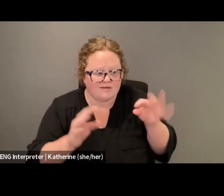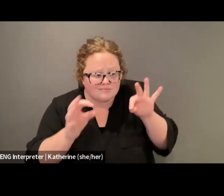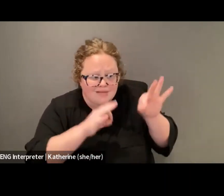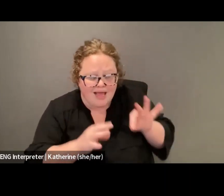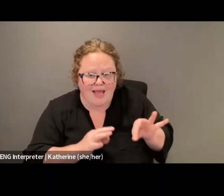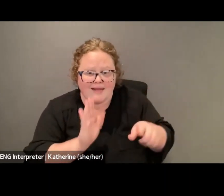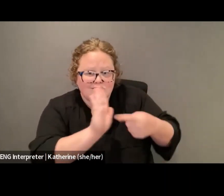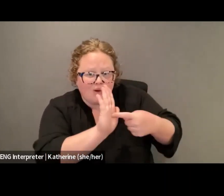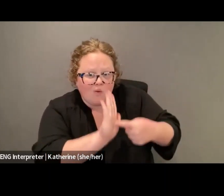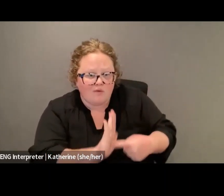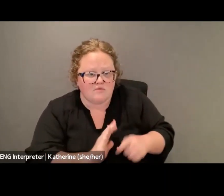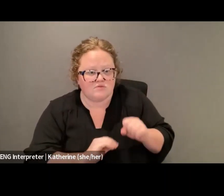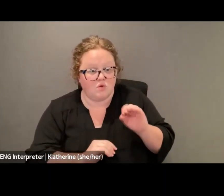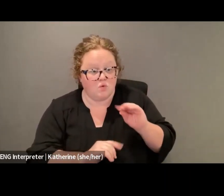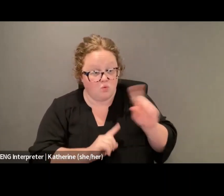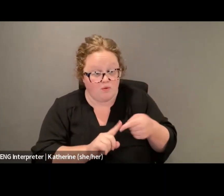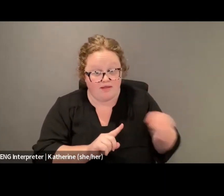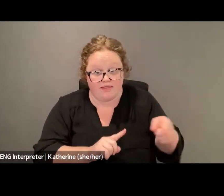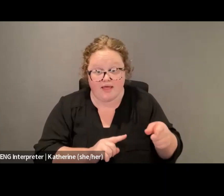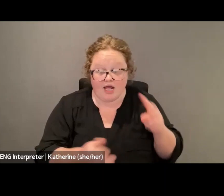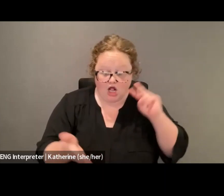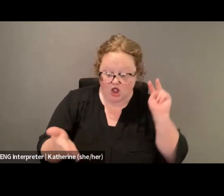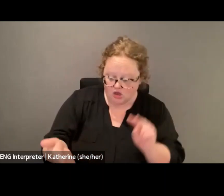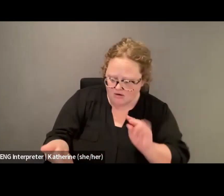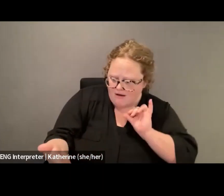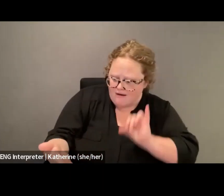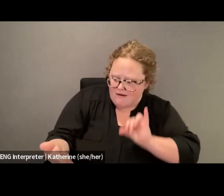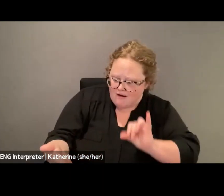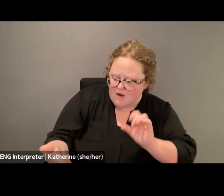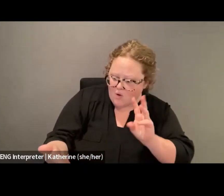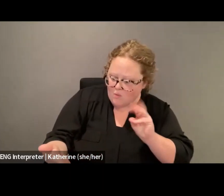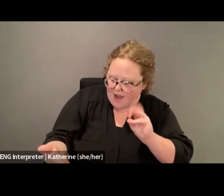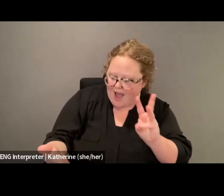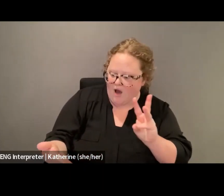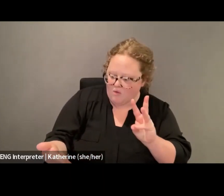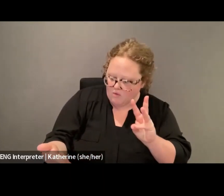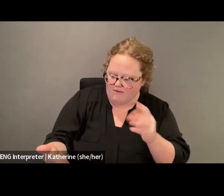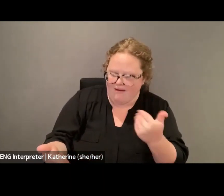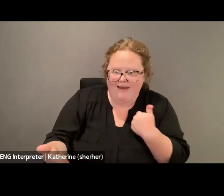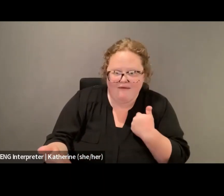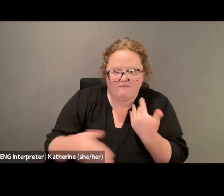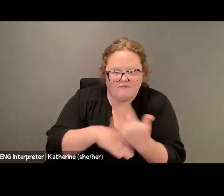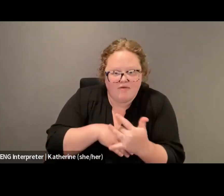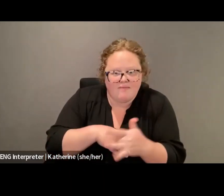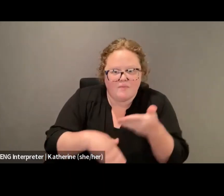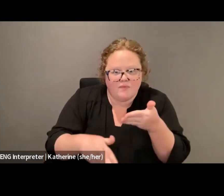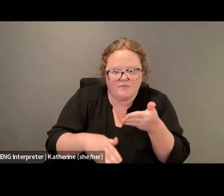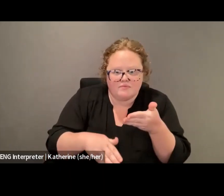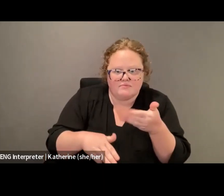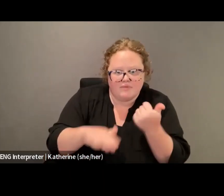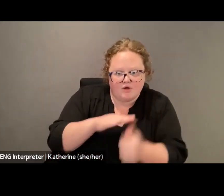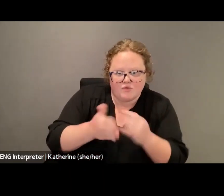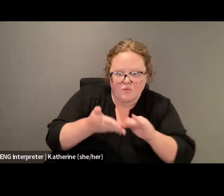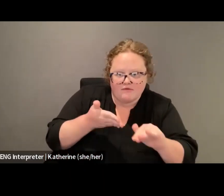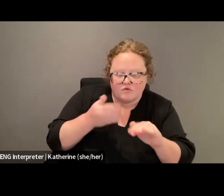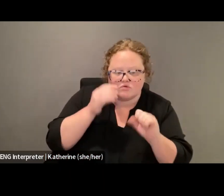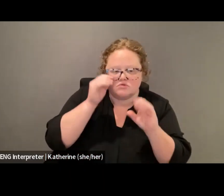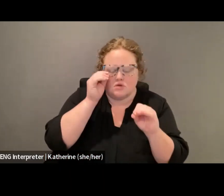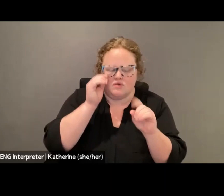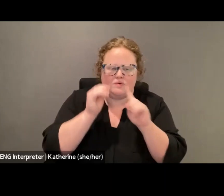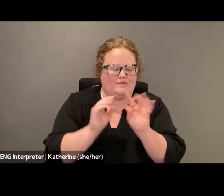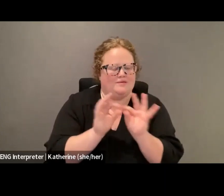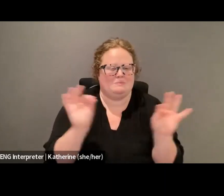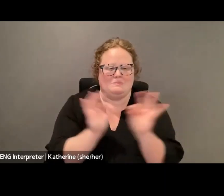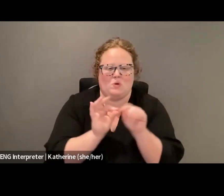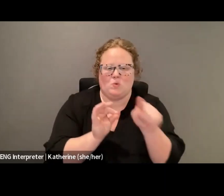to actually go in this section and say, wow, okay, this actually is offered through the waiver. So it's a very important section.